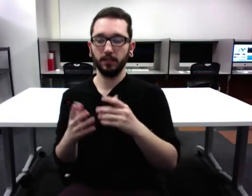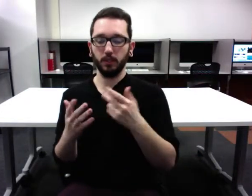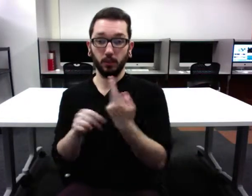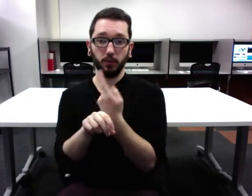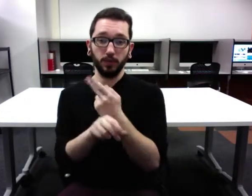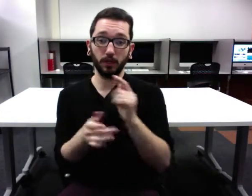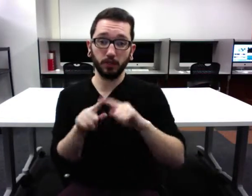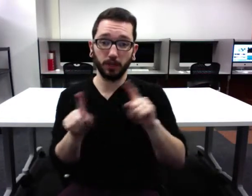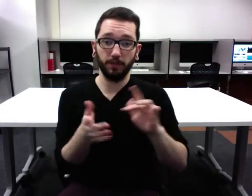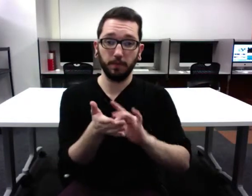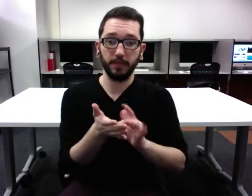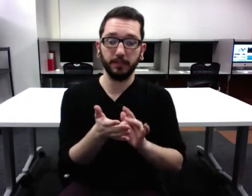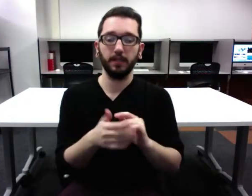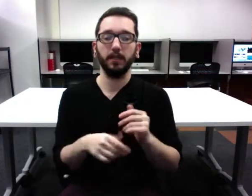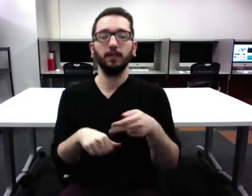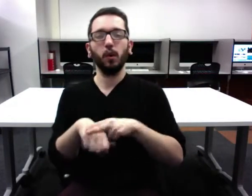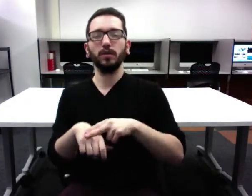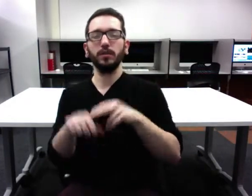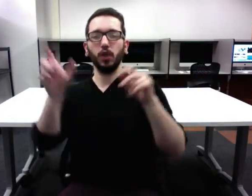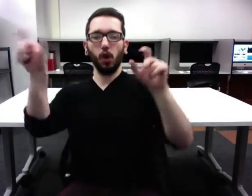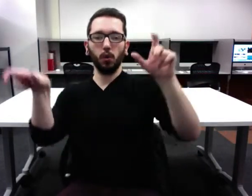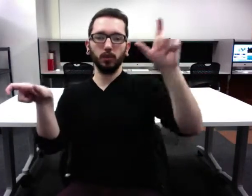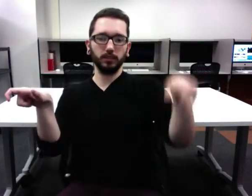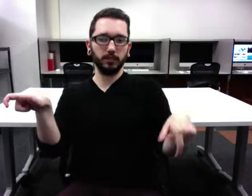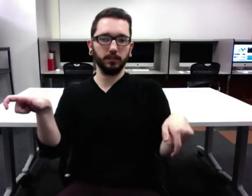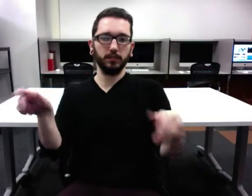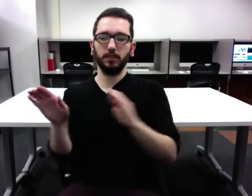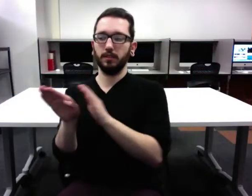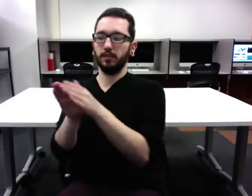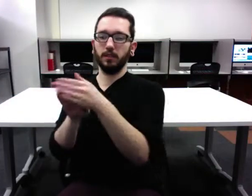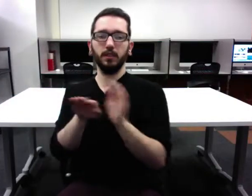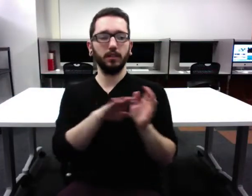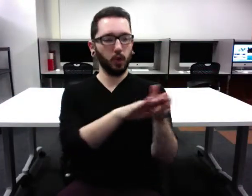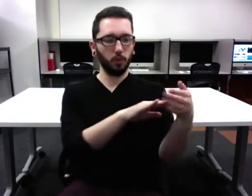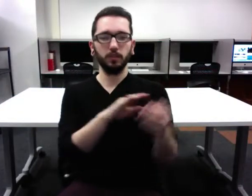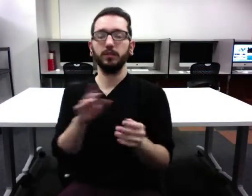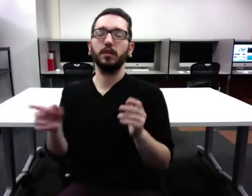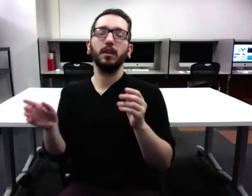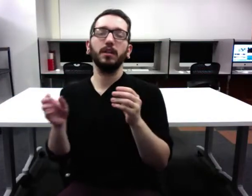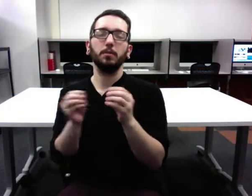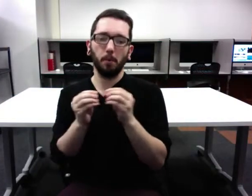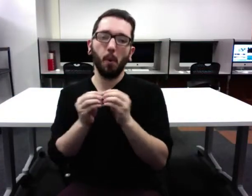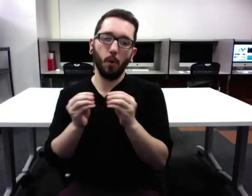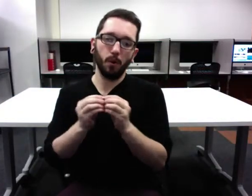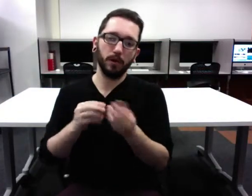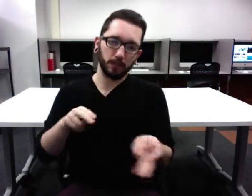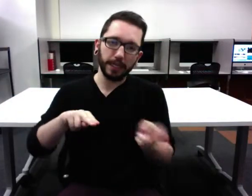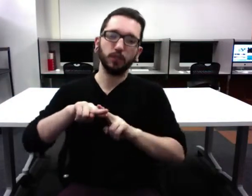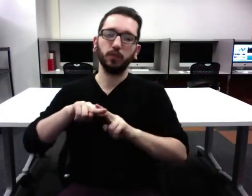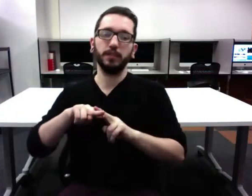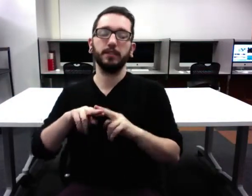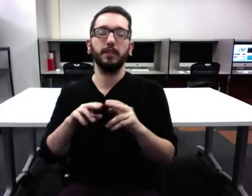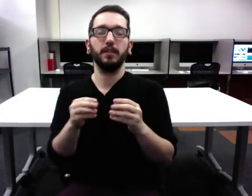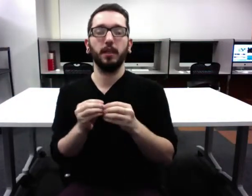bit more on the coasts, which tend to be where innovations are picked up. You're probably wondering what were the most common. Natural products was